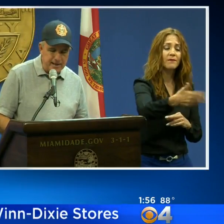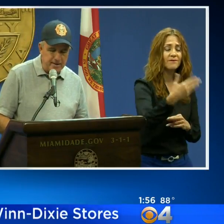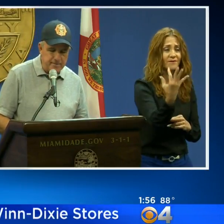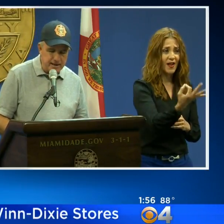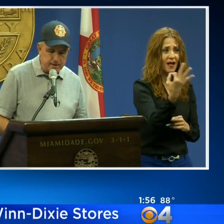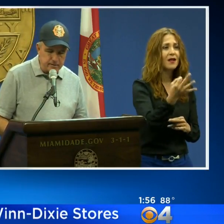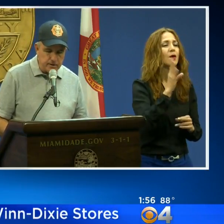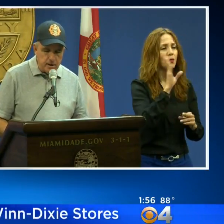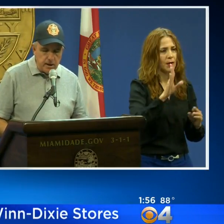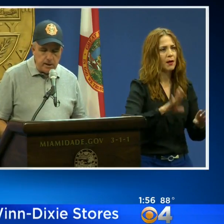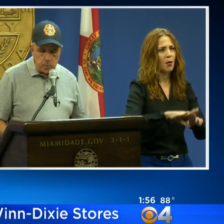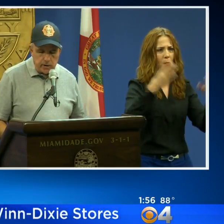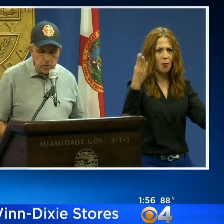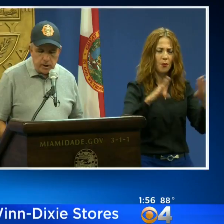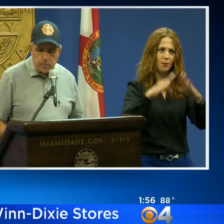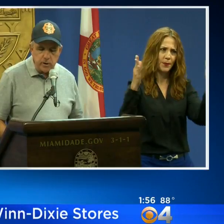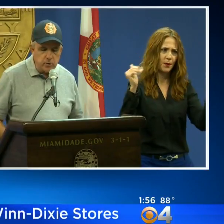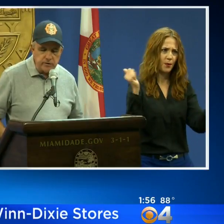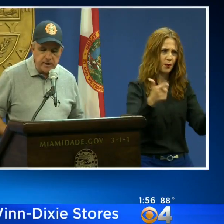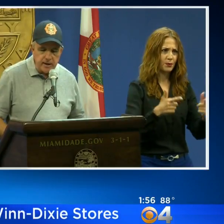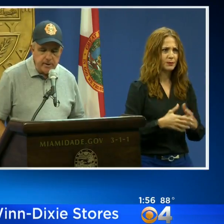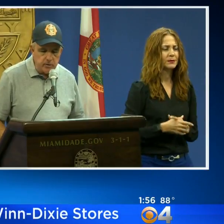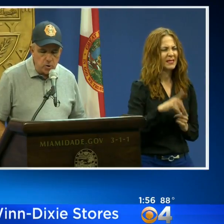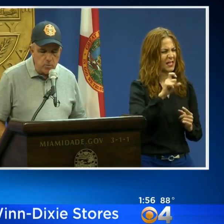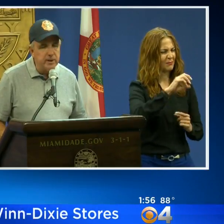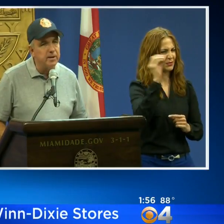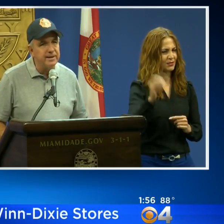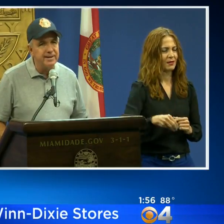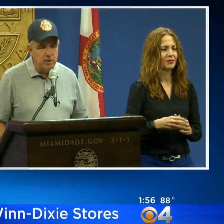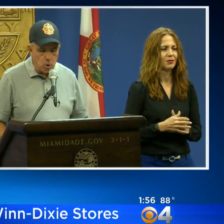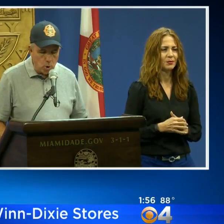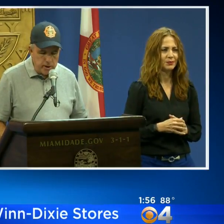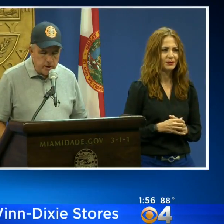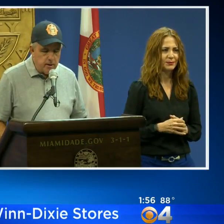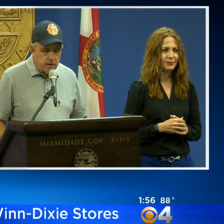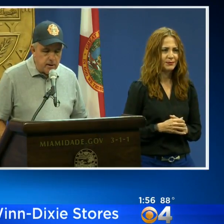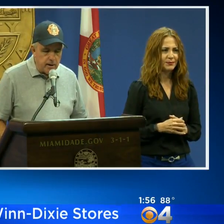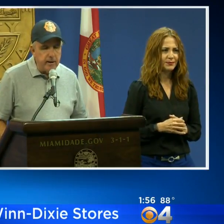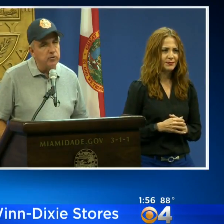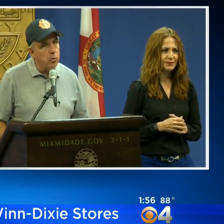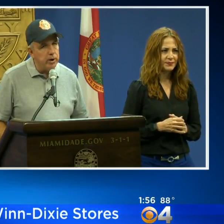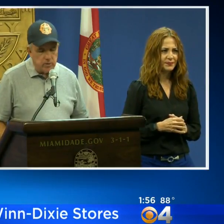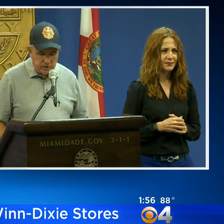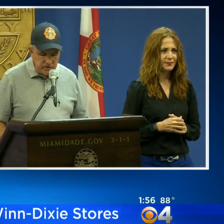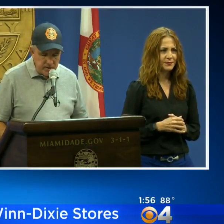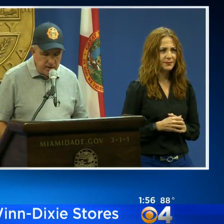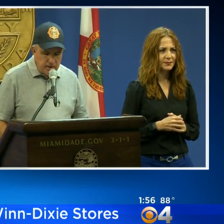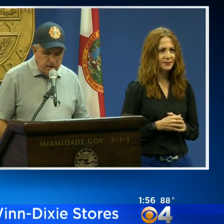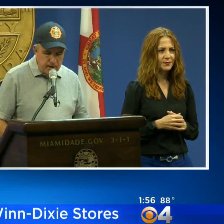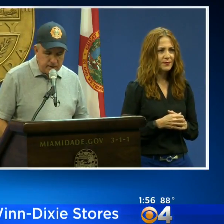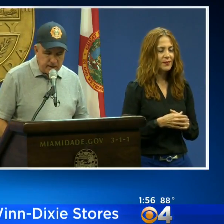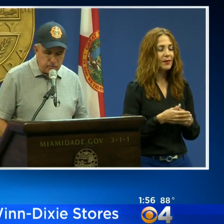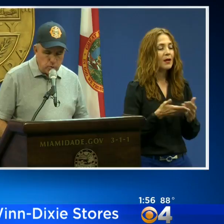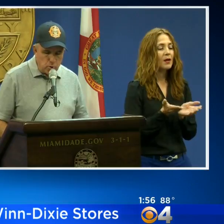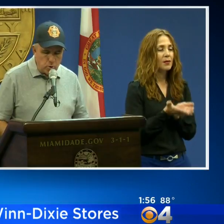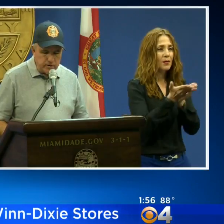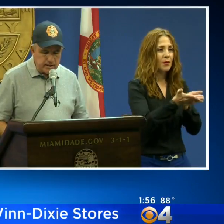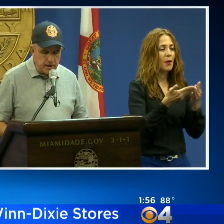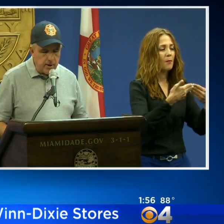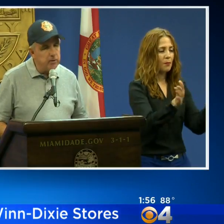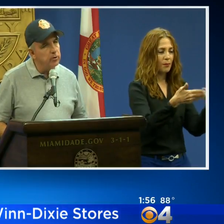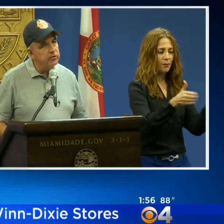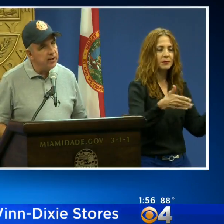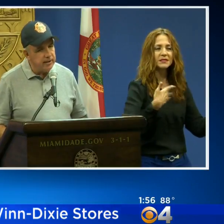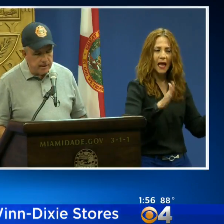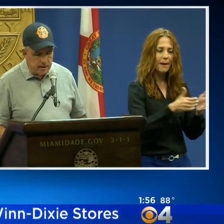cleanup effort. Of course, we'll be following the latest developments out of Miami-Dade and Broward County and Monroe County in the aftermath